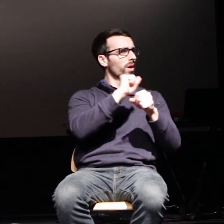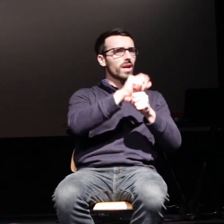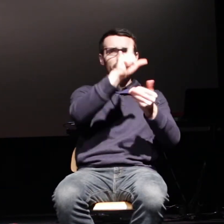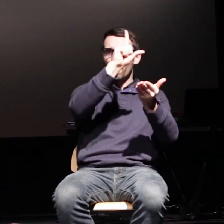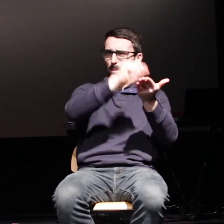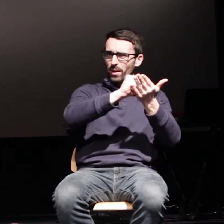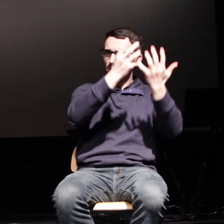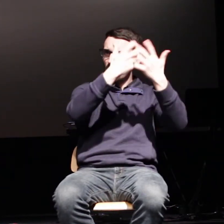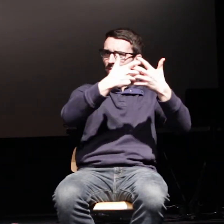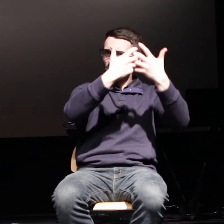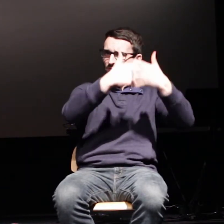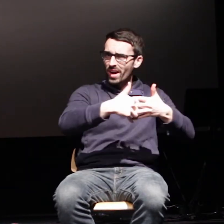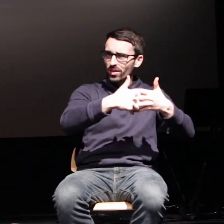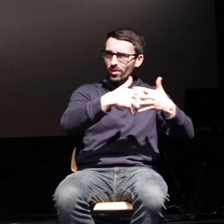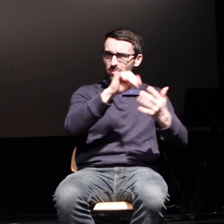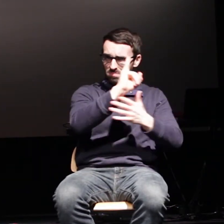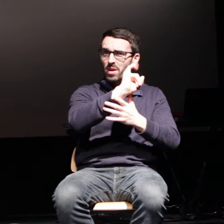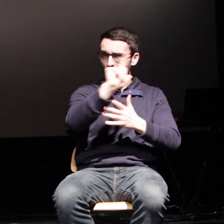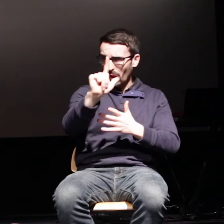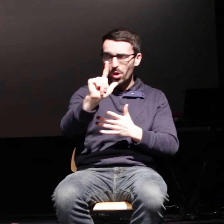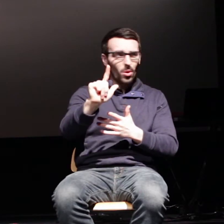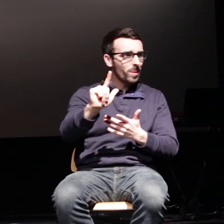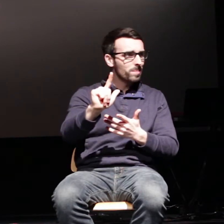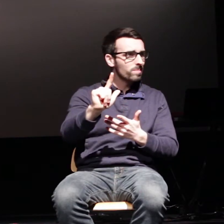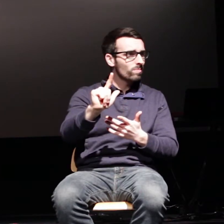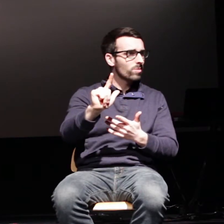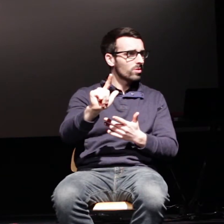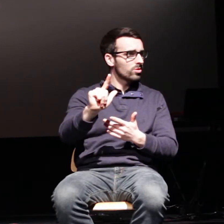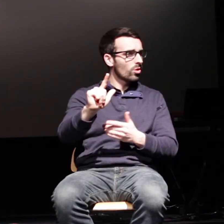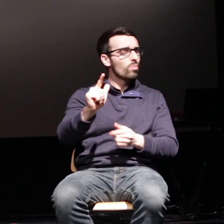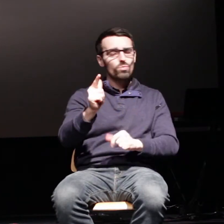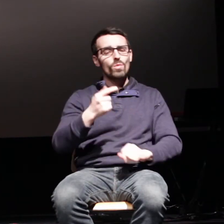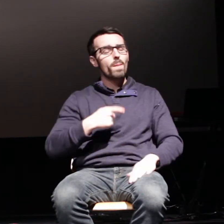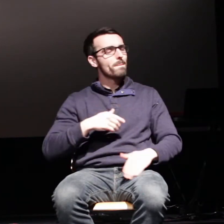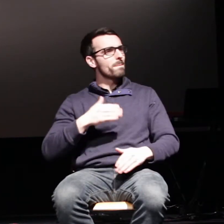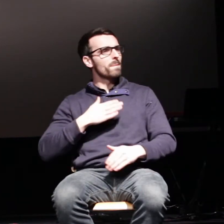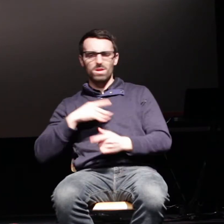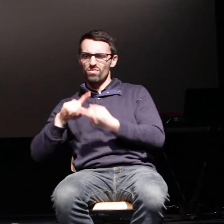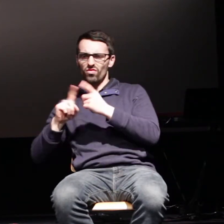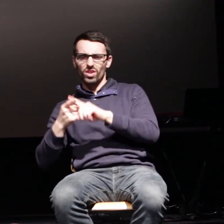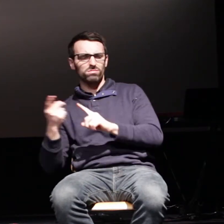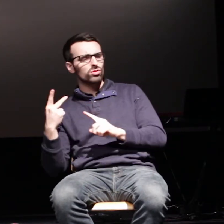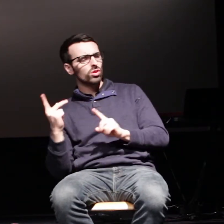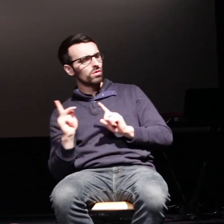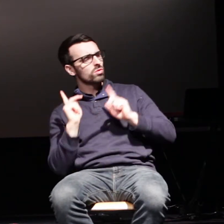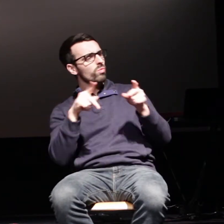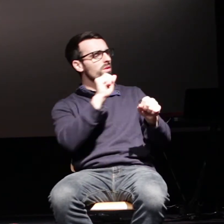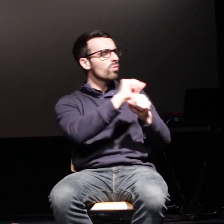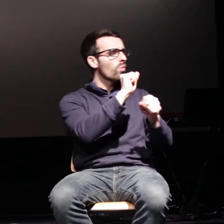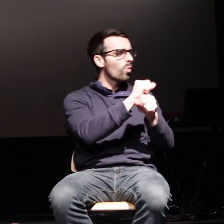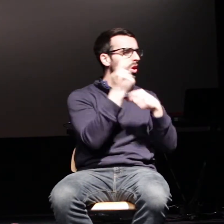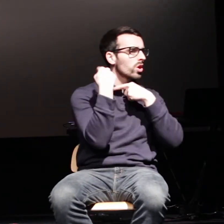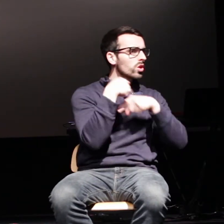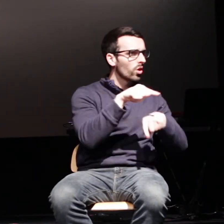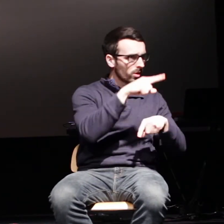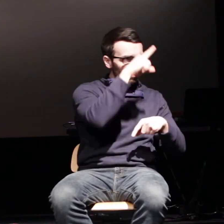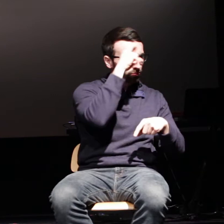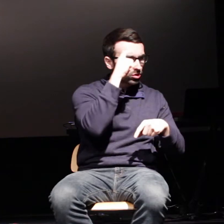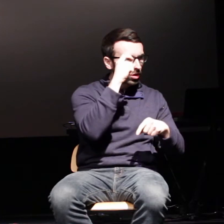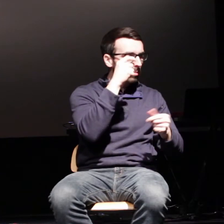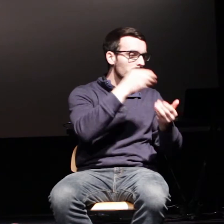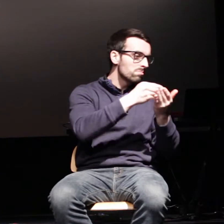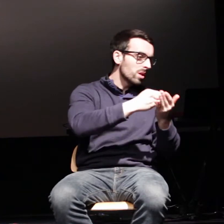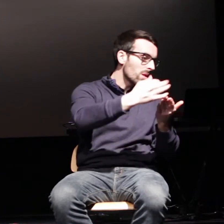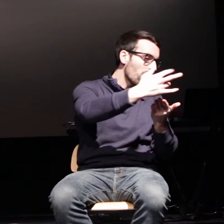lived there, so I went. We lived there, and we worked for an entire summer trying to save up and earn some extra money for college.